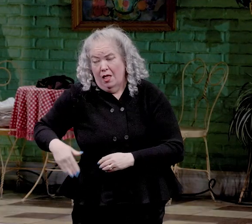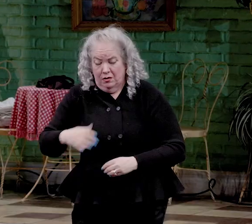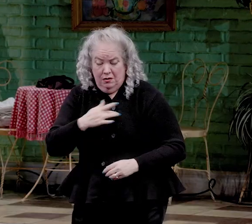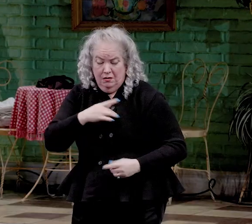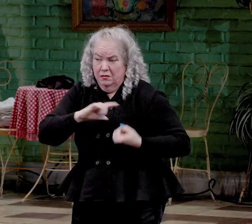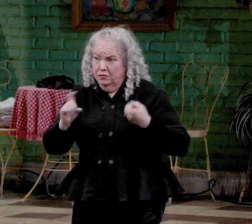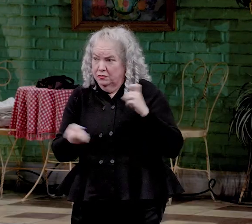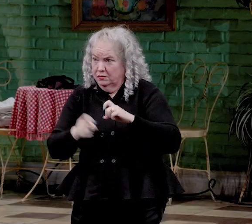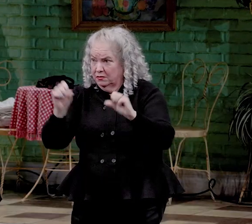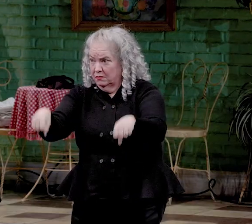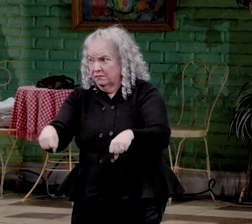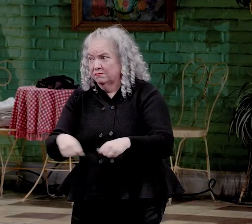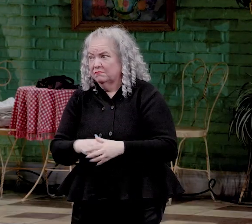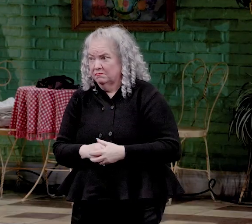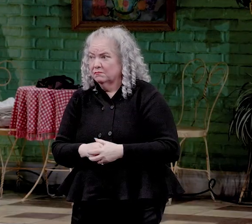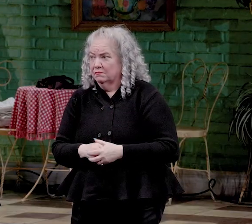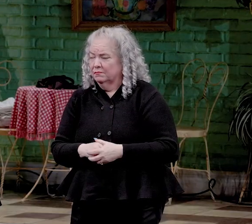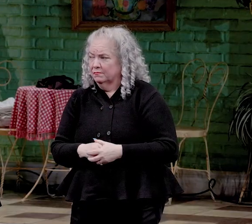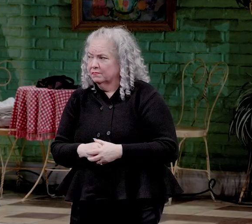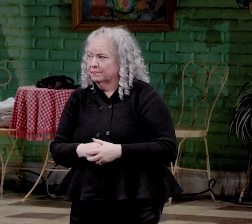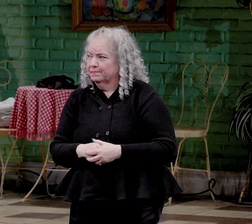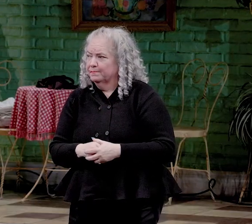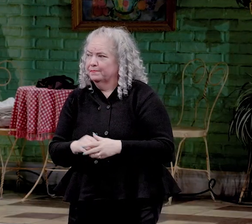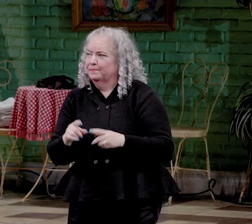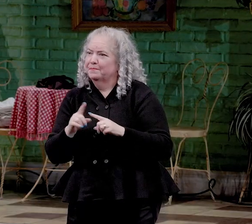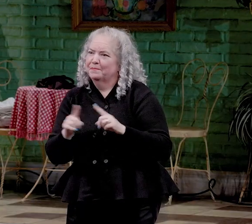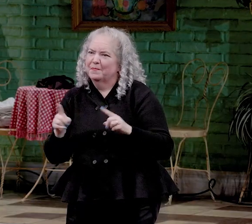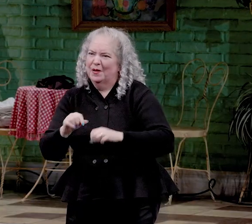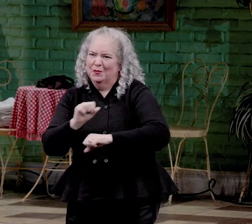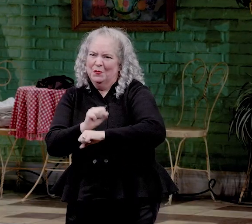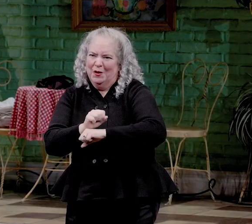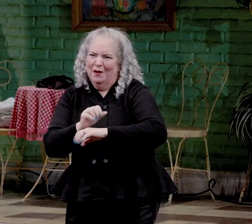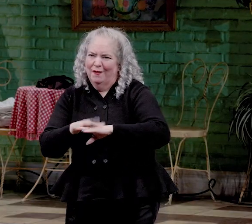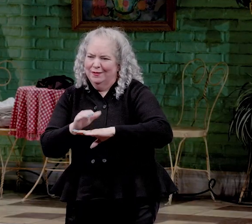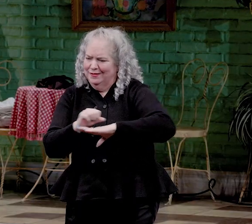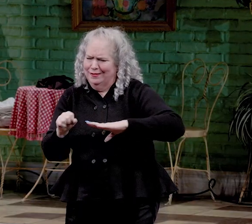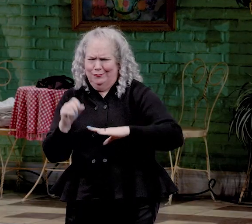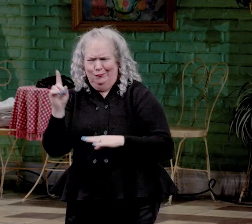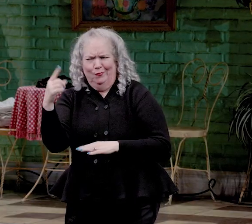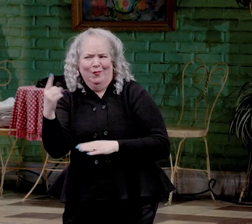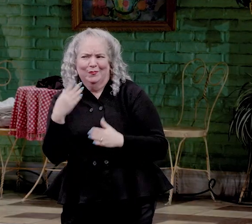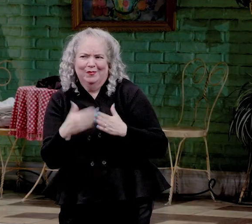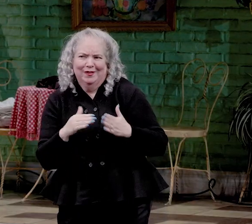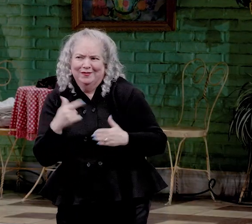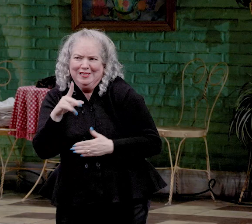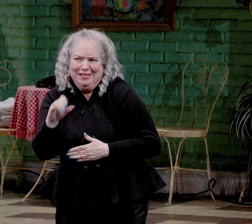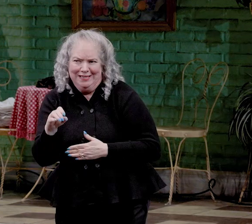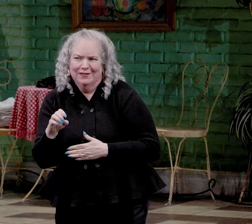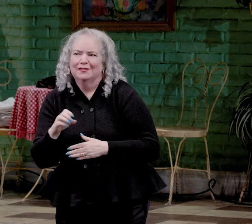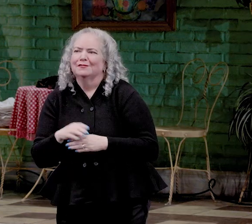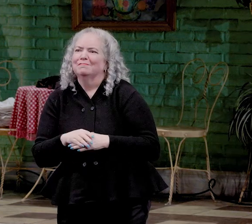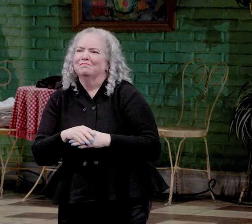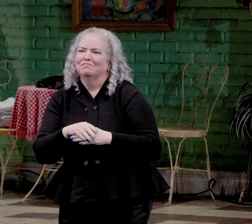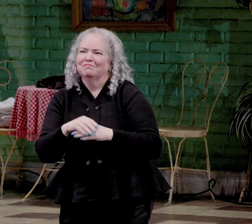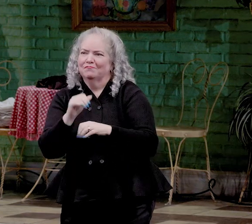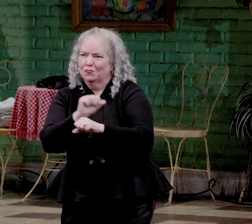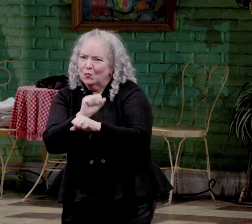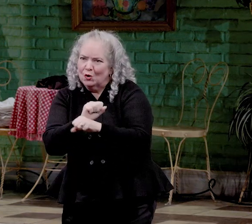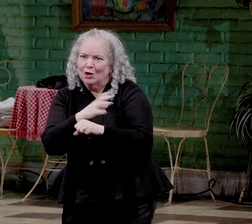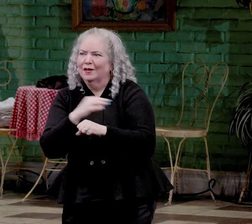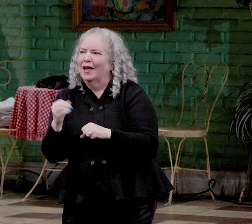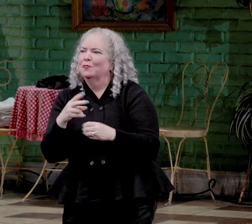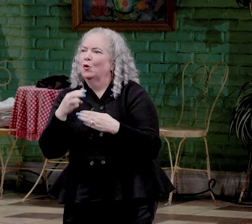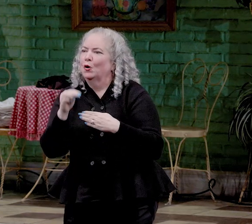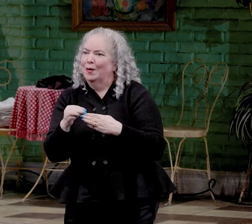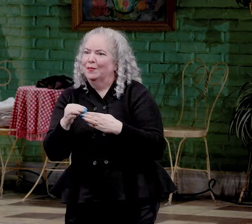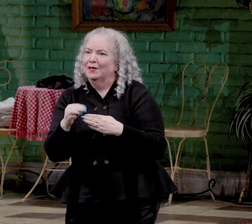of heart. But the work on our stages is only one part of Geva's mission and programming, and I'm delighted to introduce